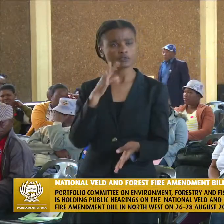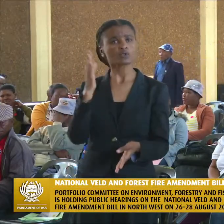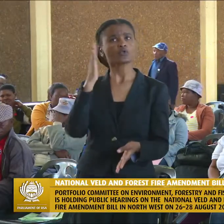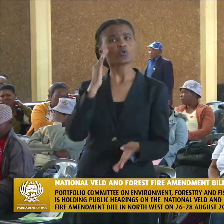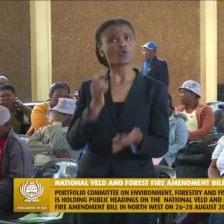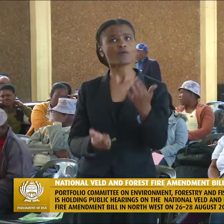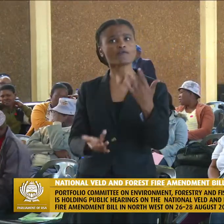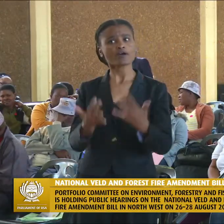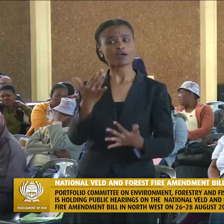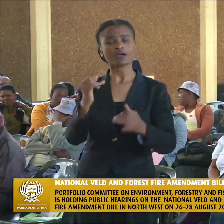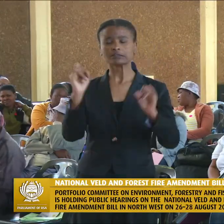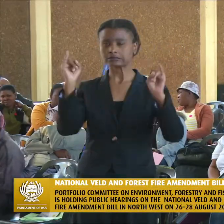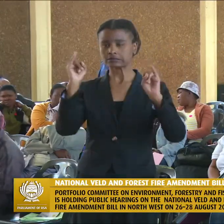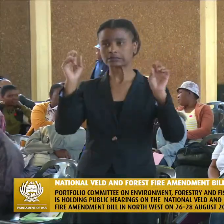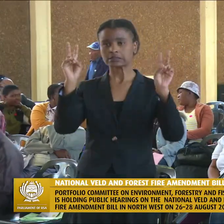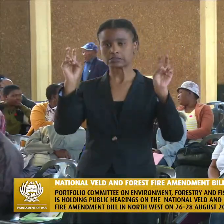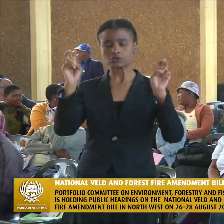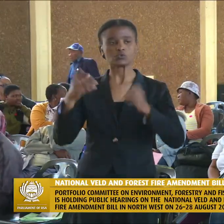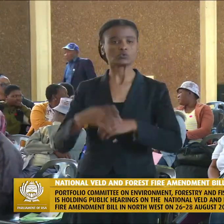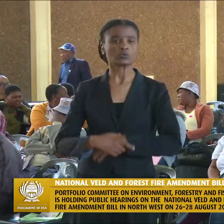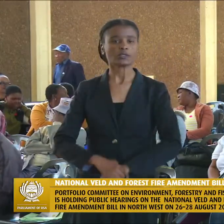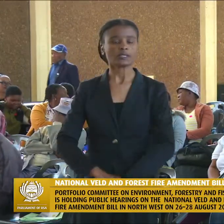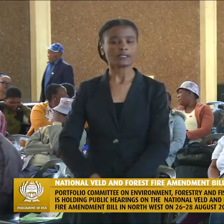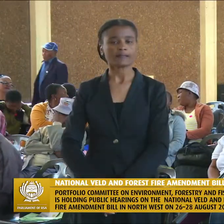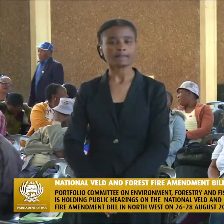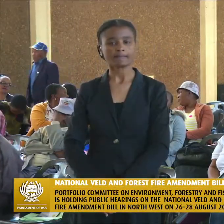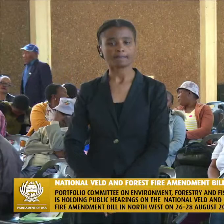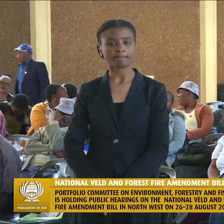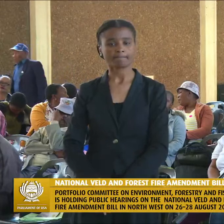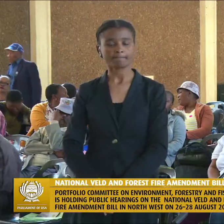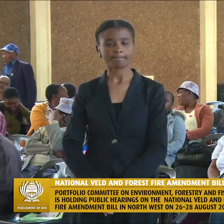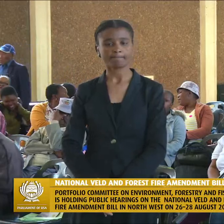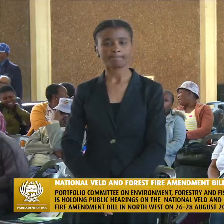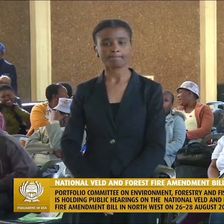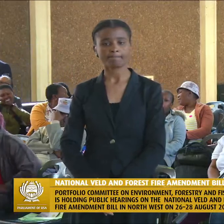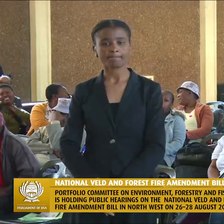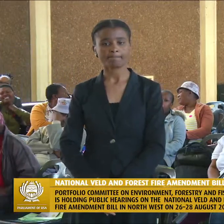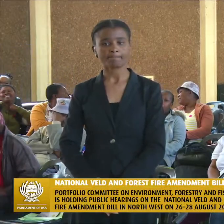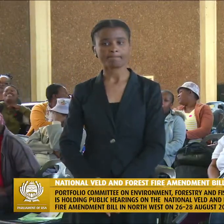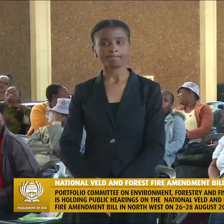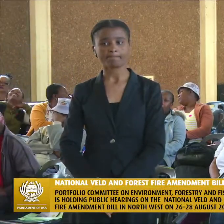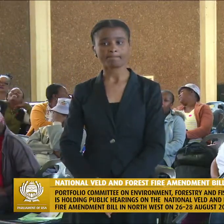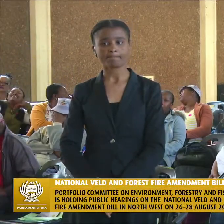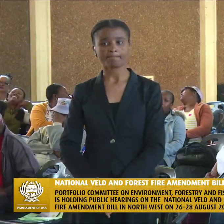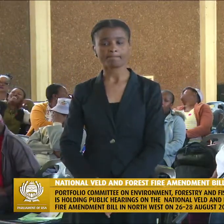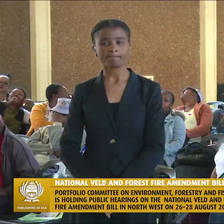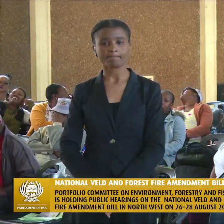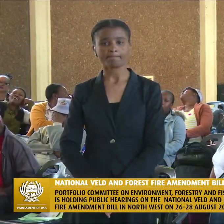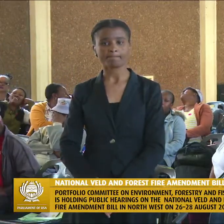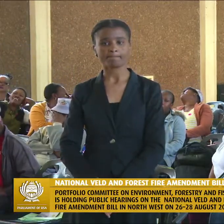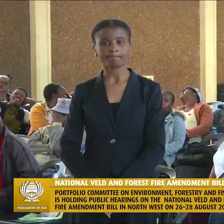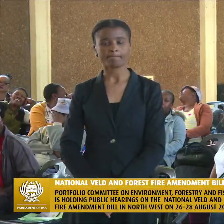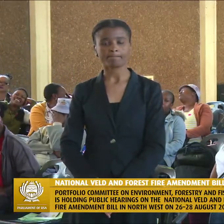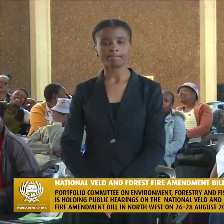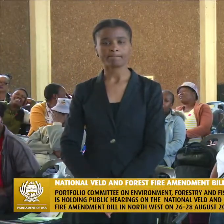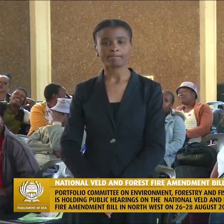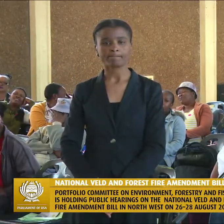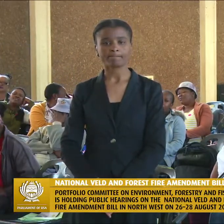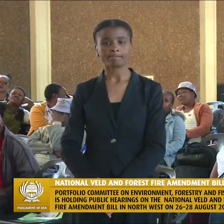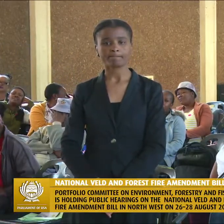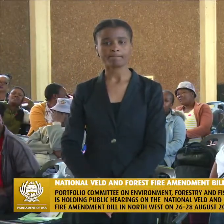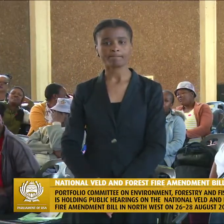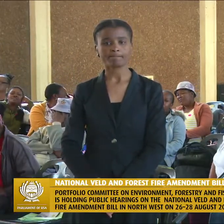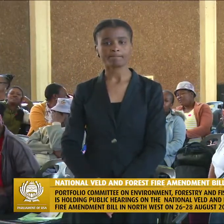uh to be present here today it shows that you take this issue of fires very serious